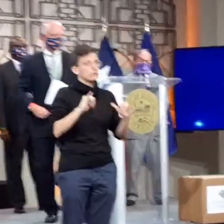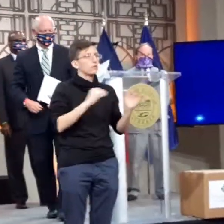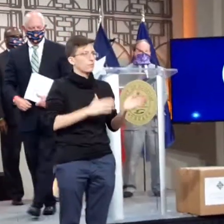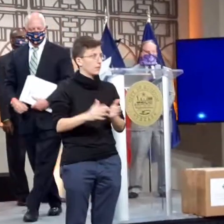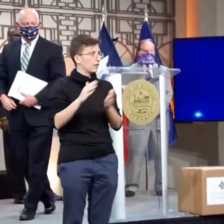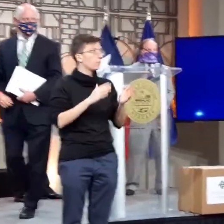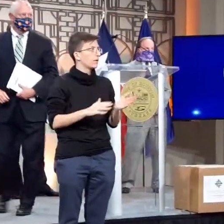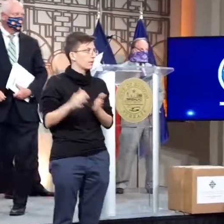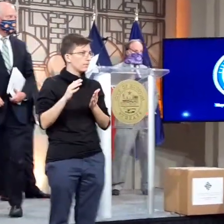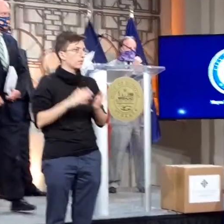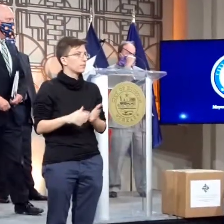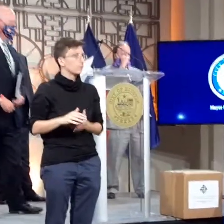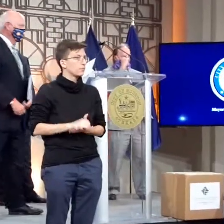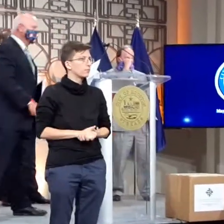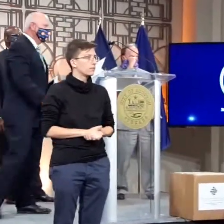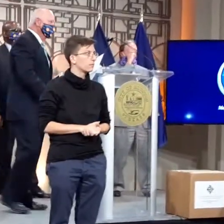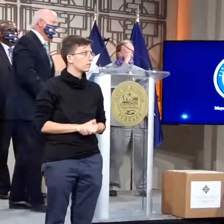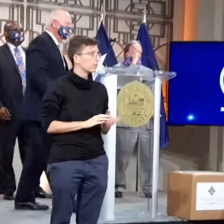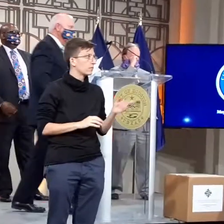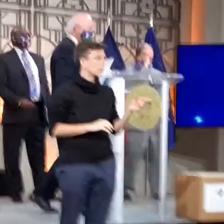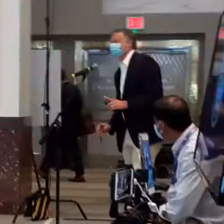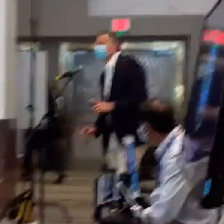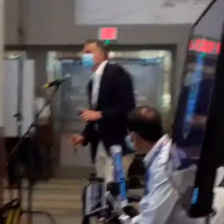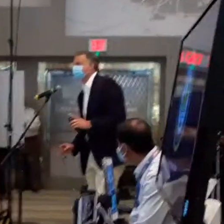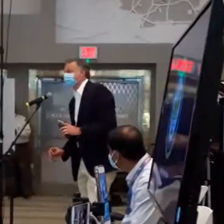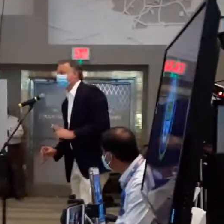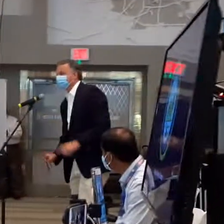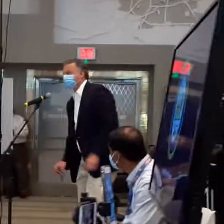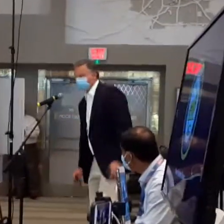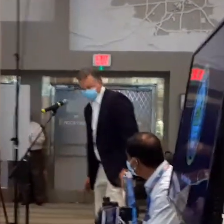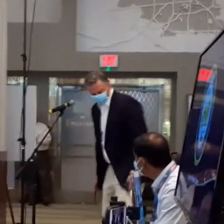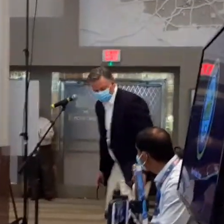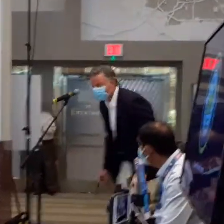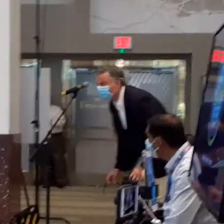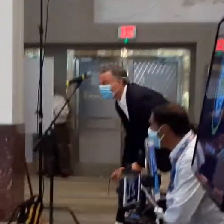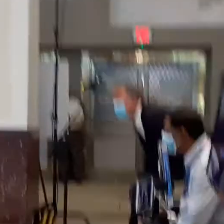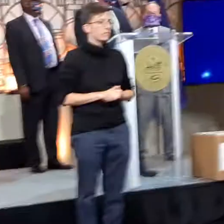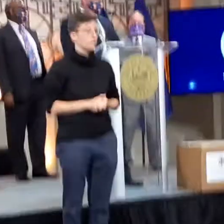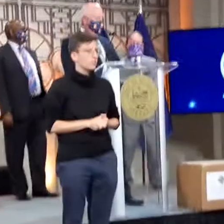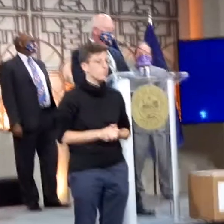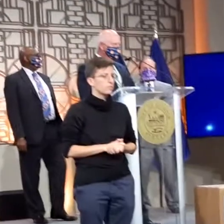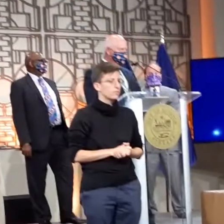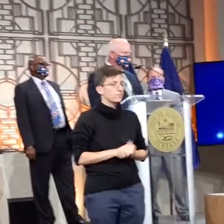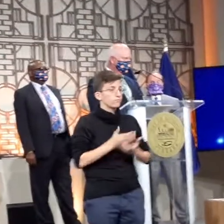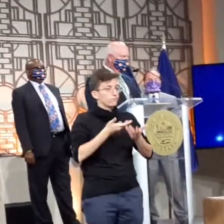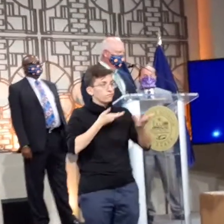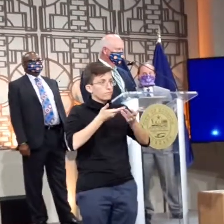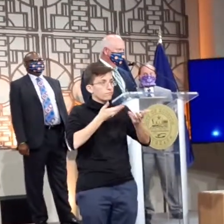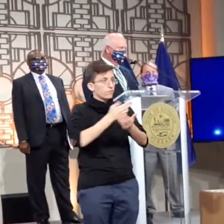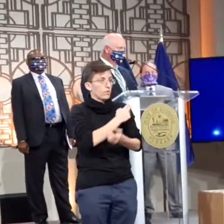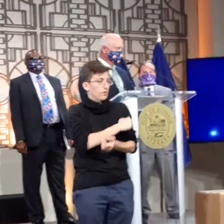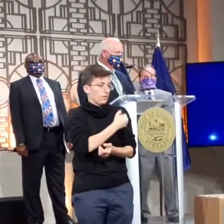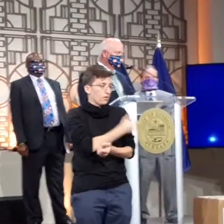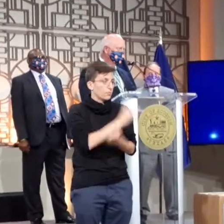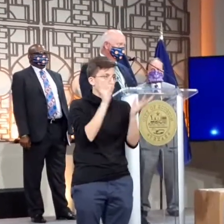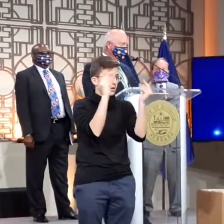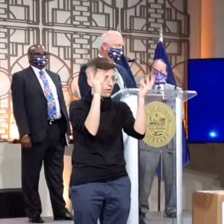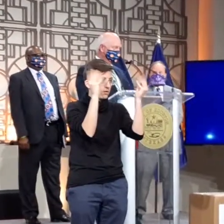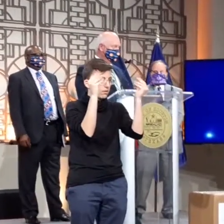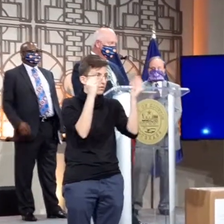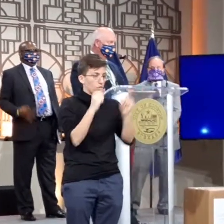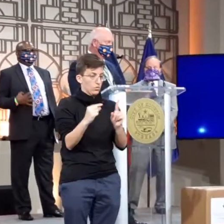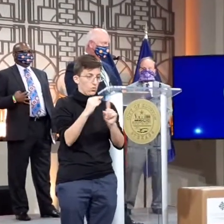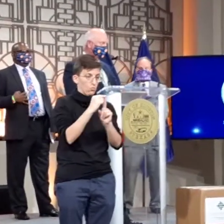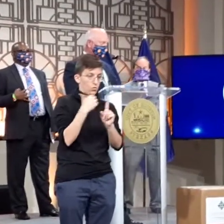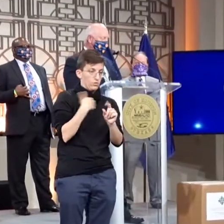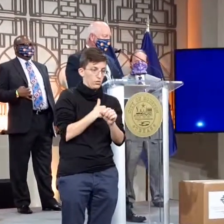same. You used the word saturated. So we have between hospitals and ambulances, the term that we use is that